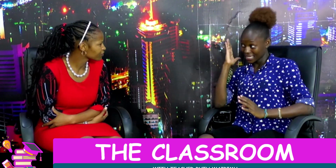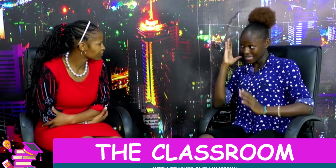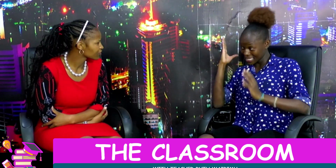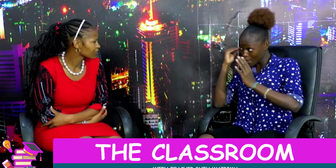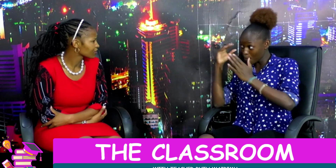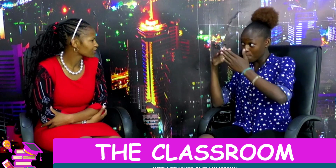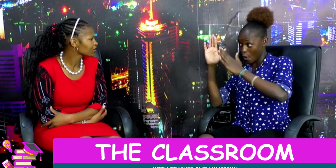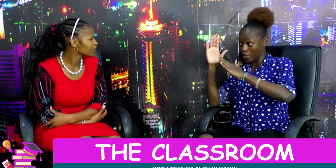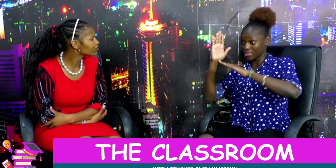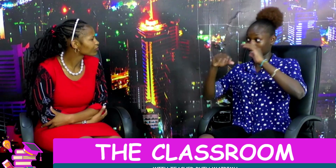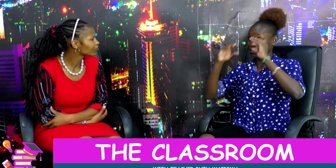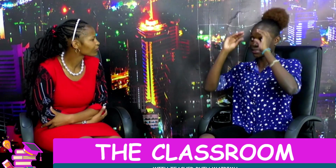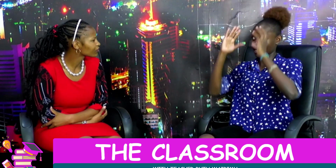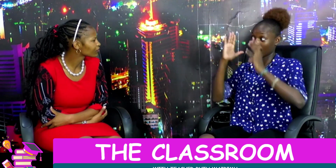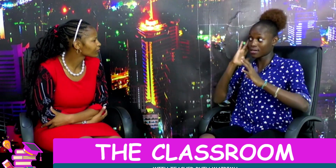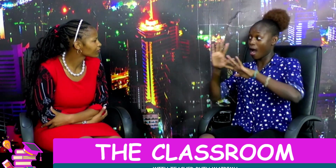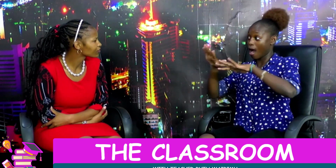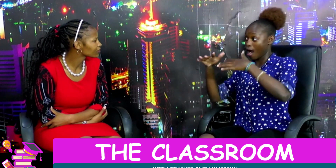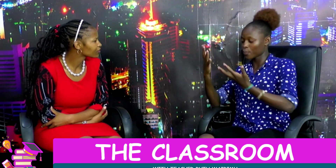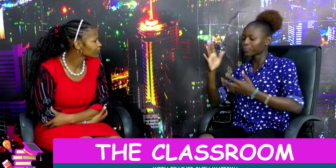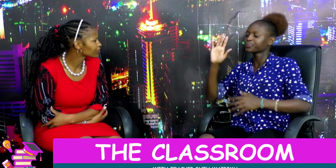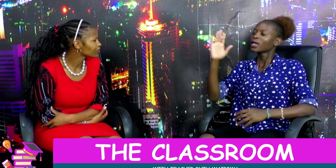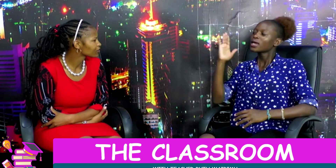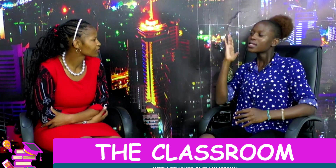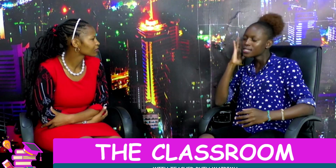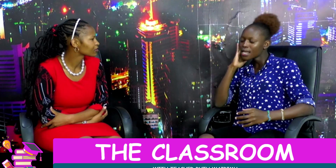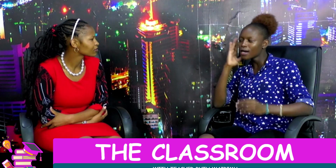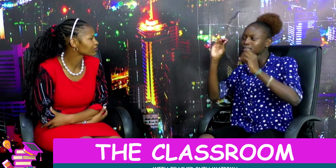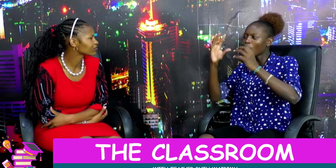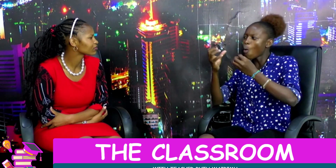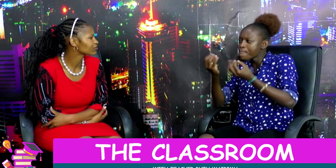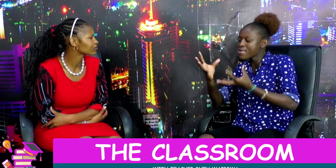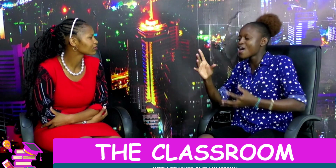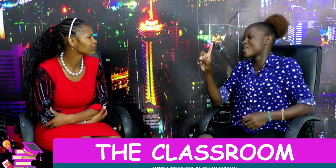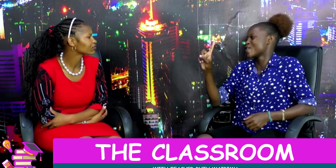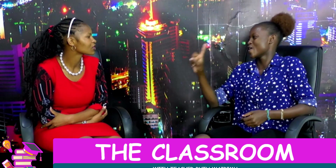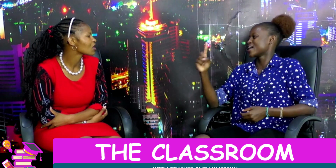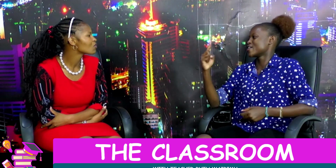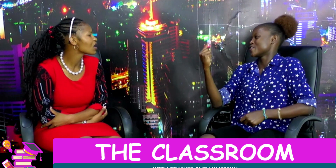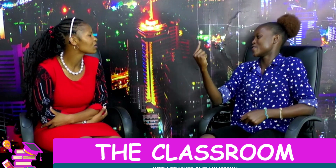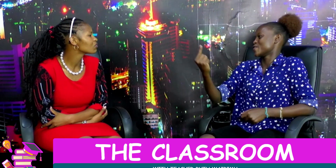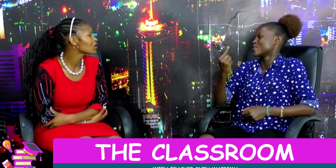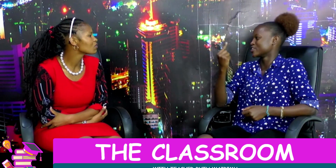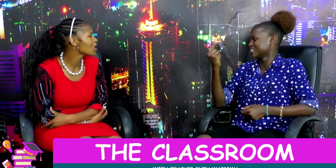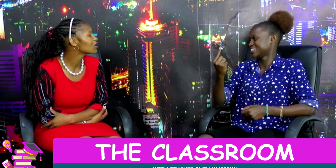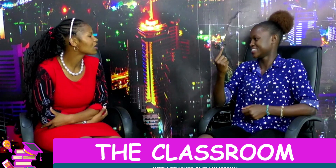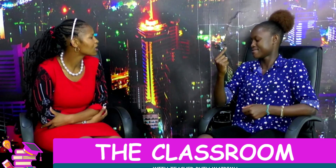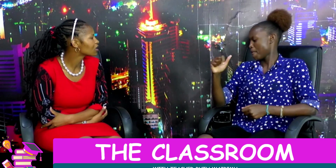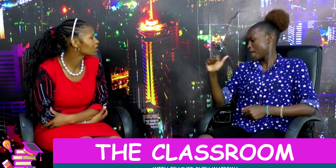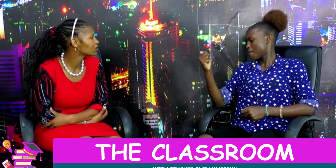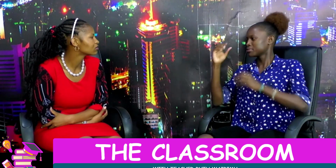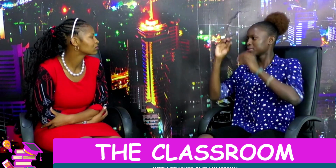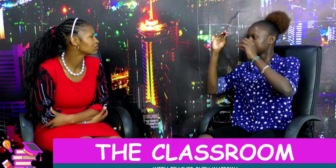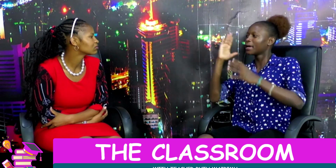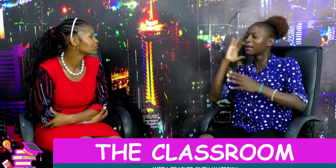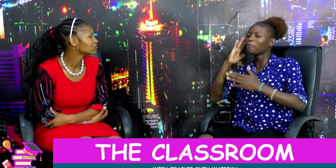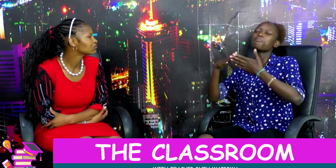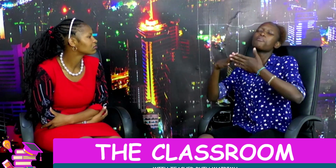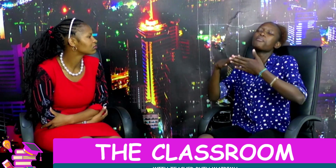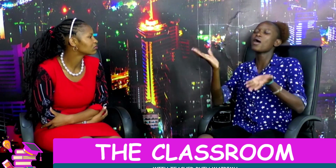hearing teachers in high school were more than the deaf teachers in high school, that is. So the deaf teachers, for